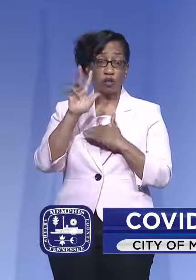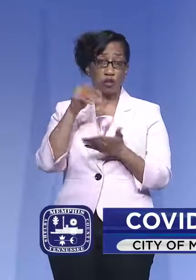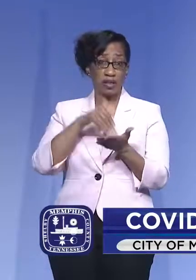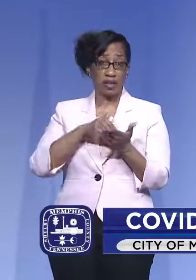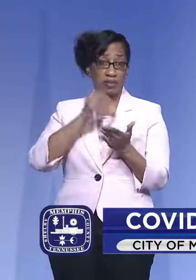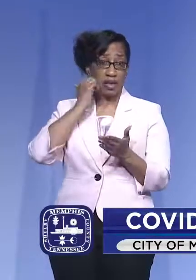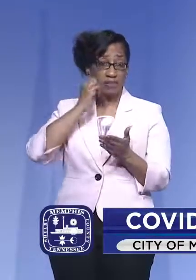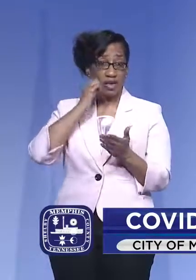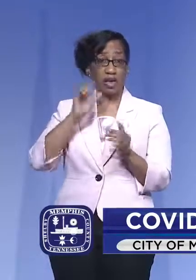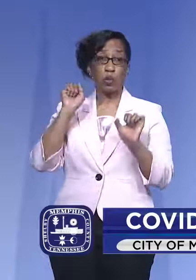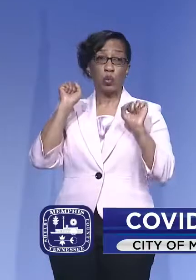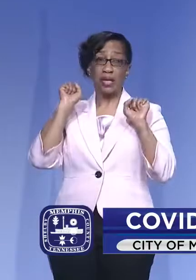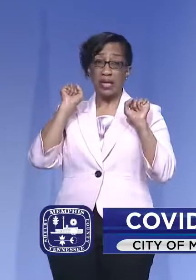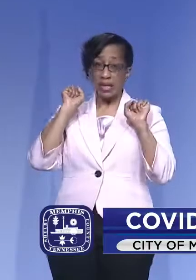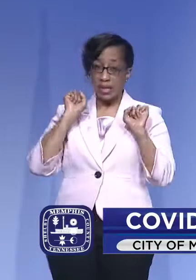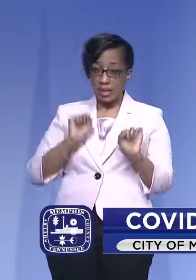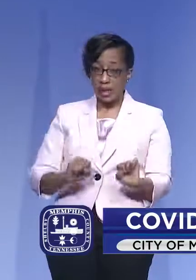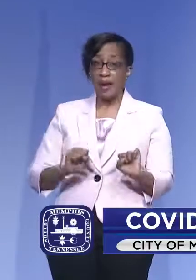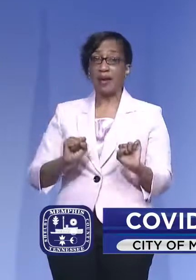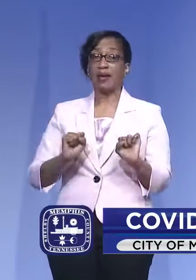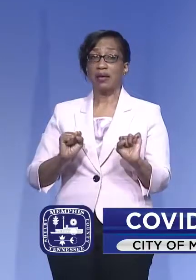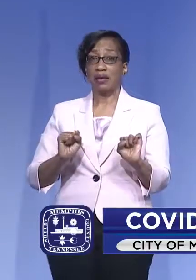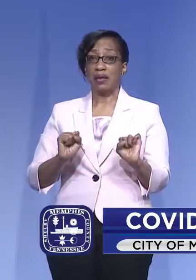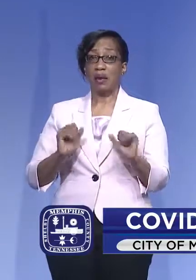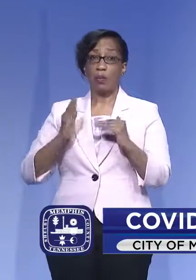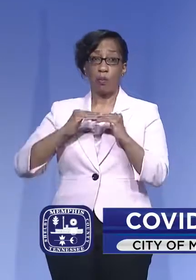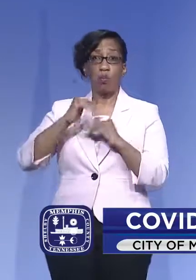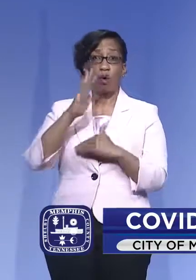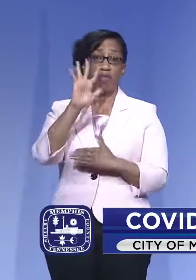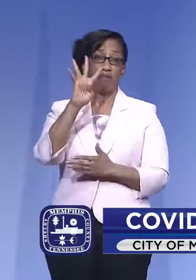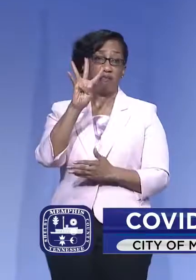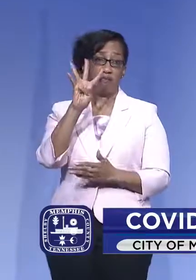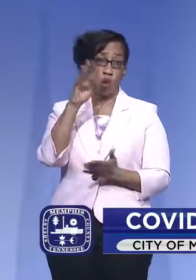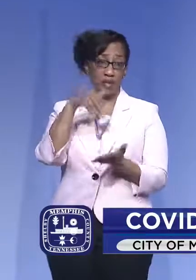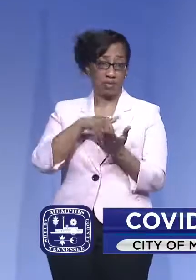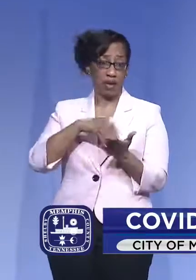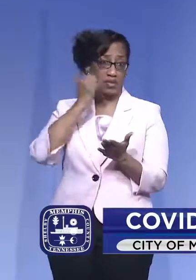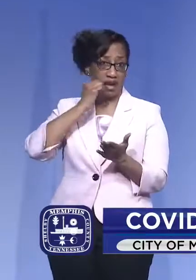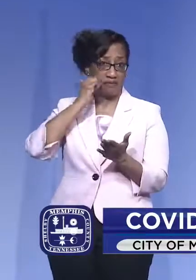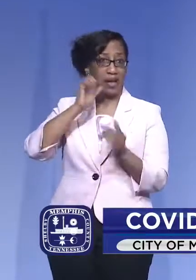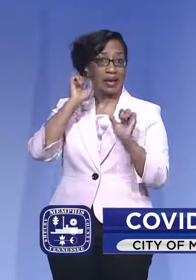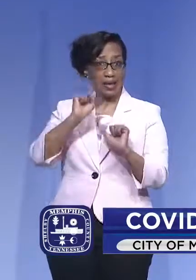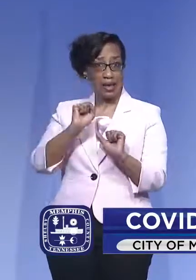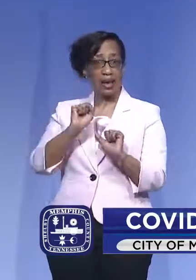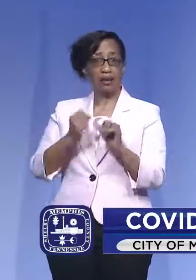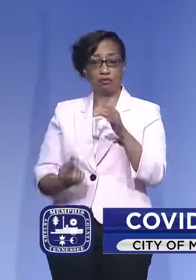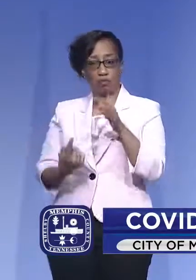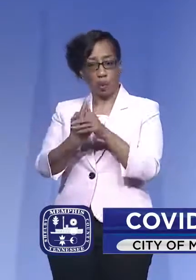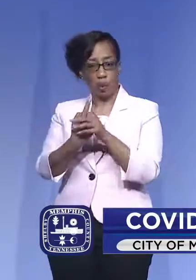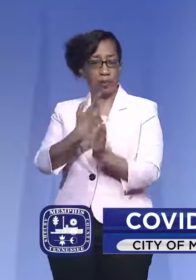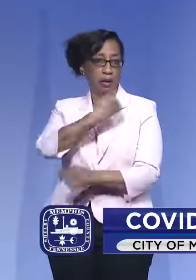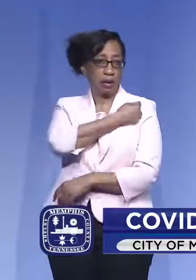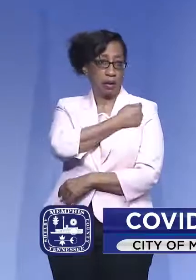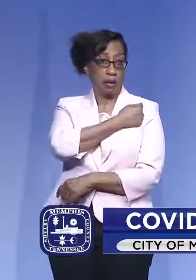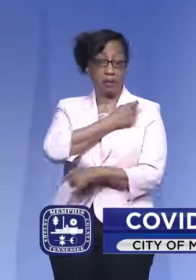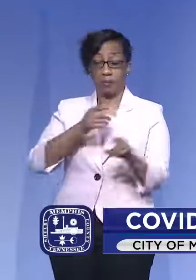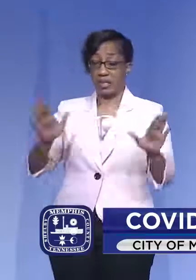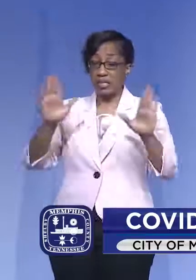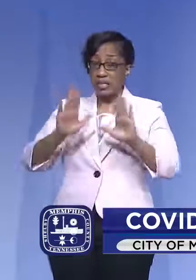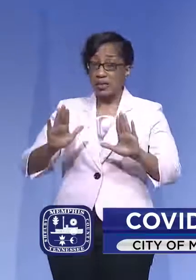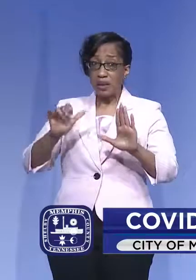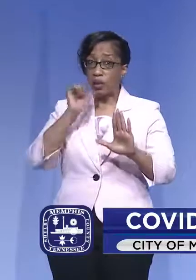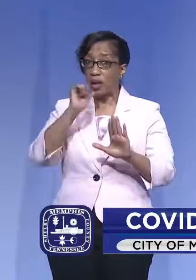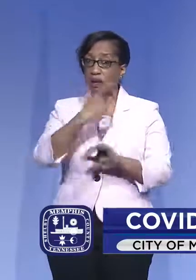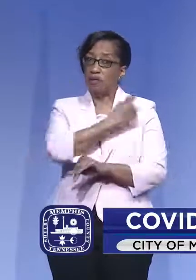can actually put through at the Pipkin site more than 4,000 a day. So because we will not be vaccinating on Sunday, we